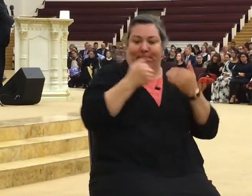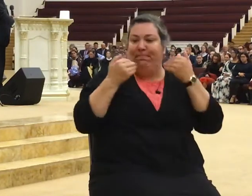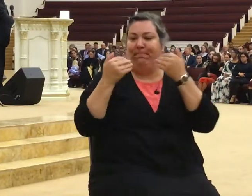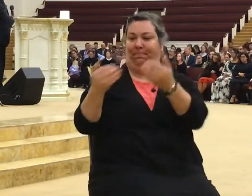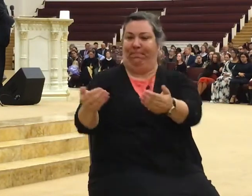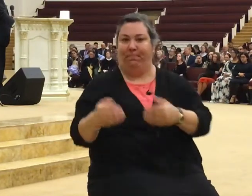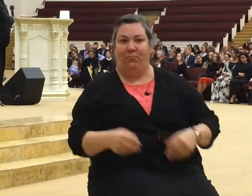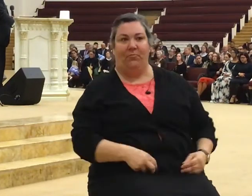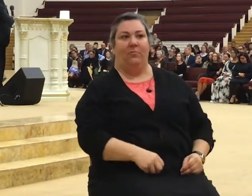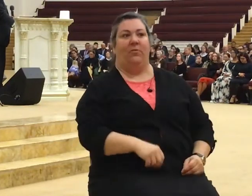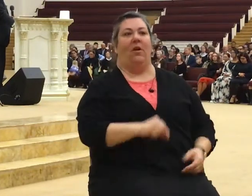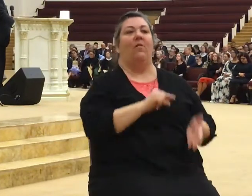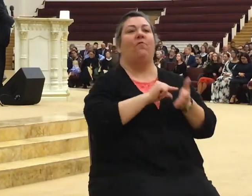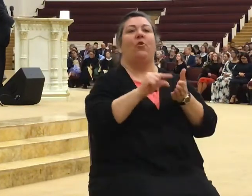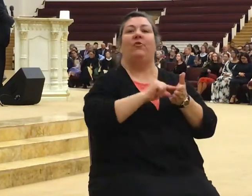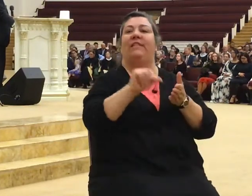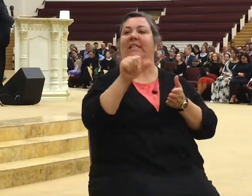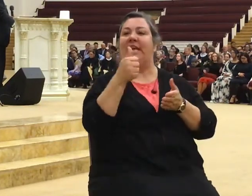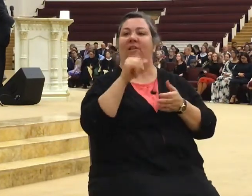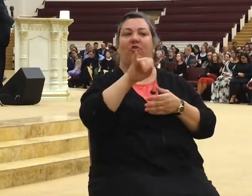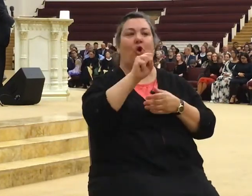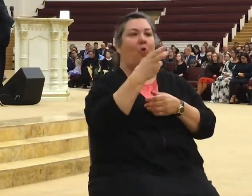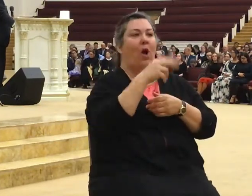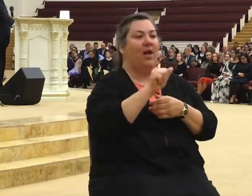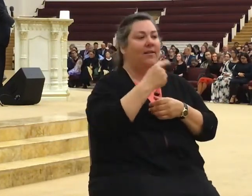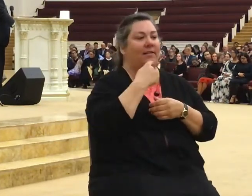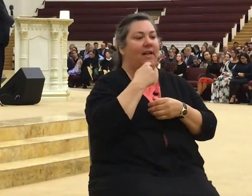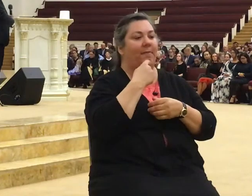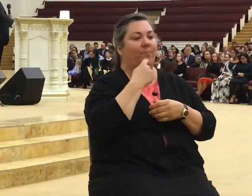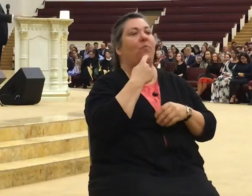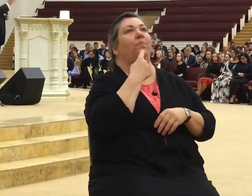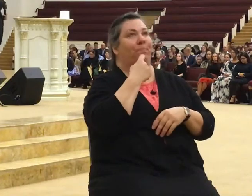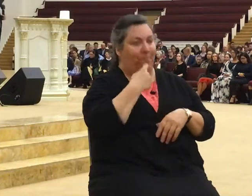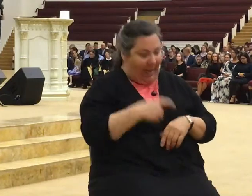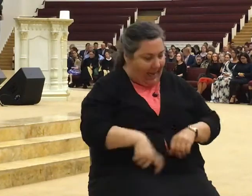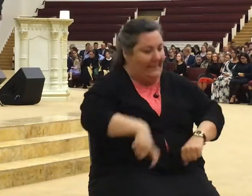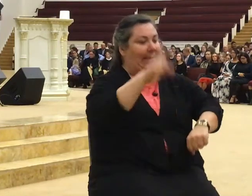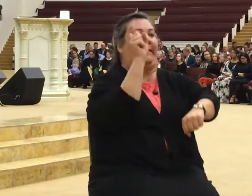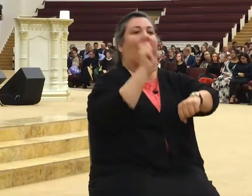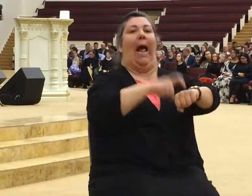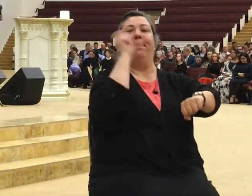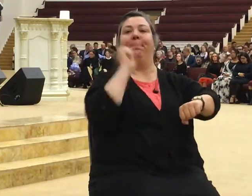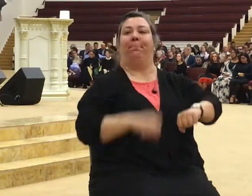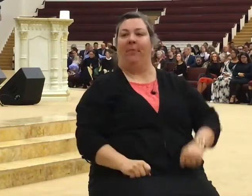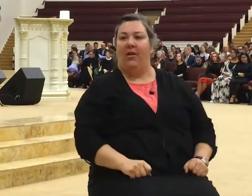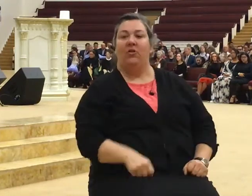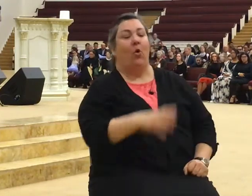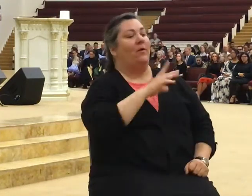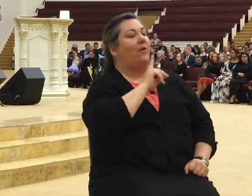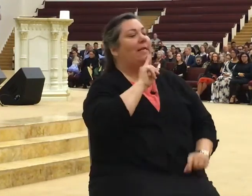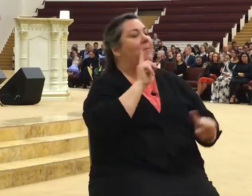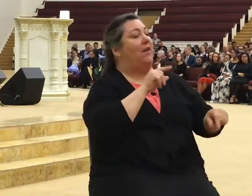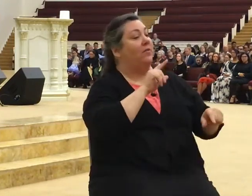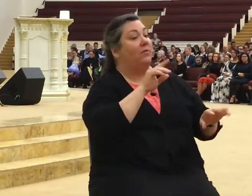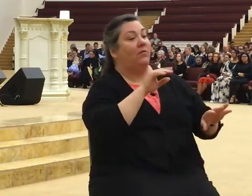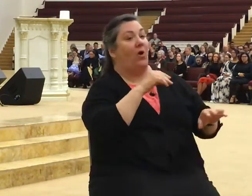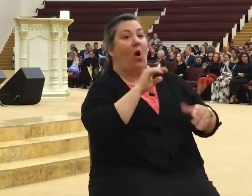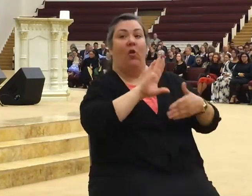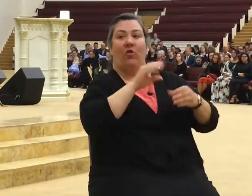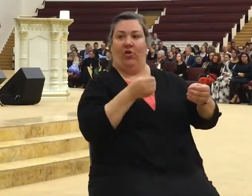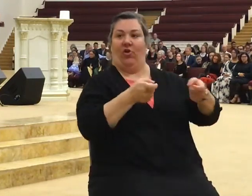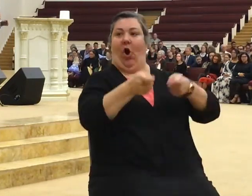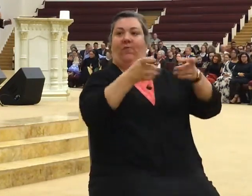Verse number 10, Joshua said, it's time. So what he does, he commands the officers. He said, I want you to go through the people,